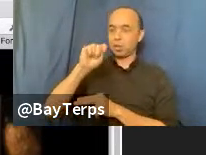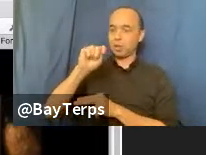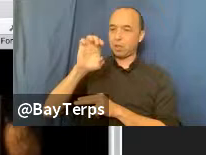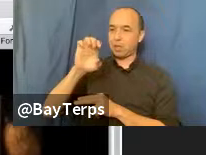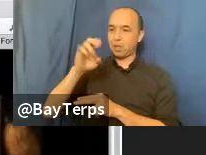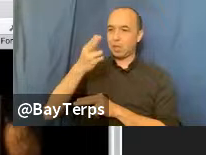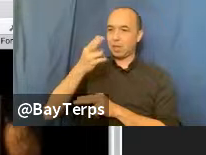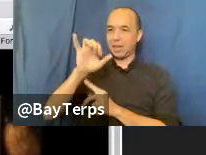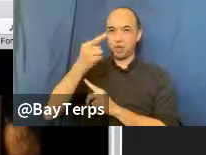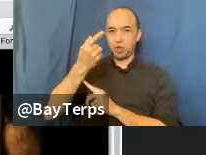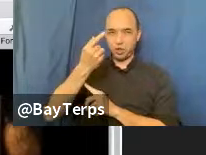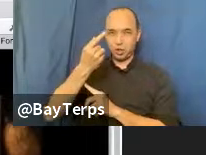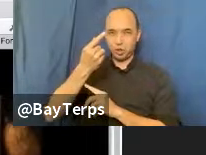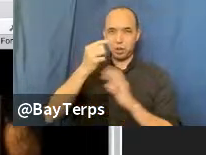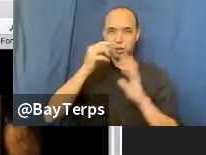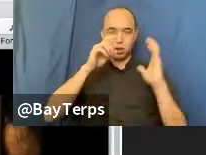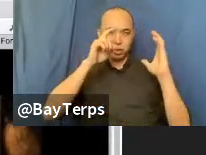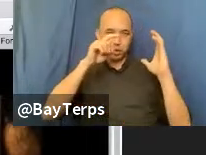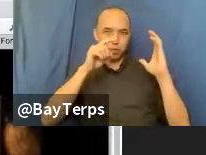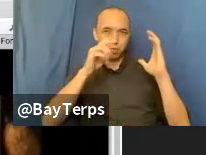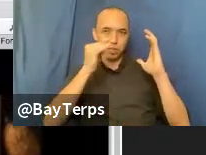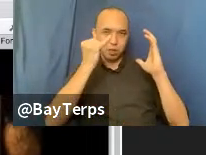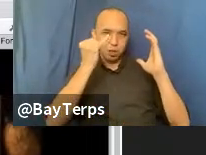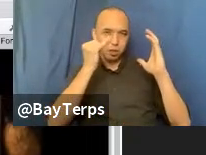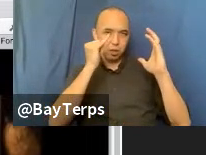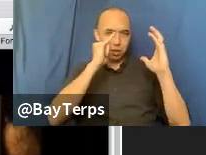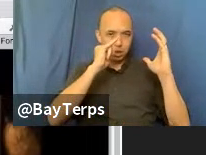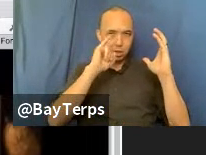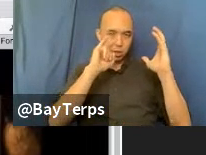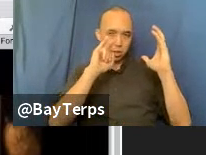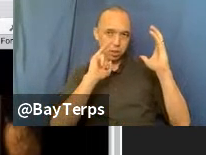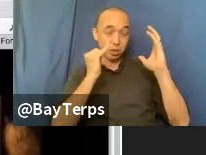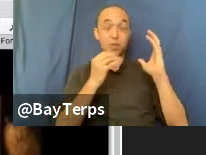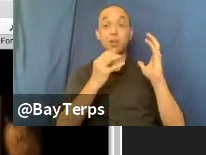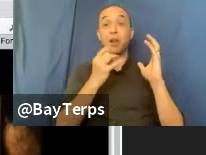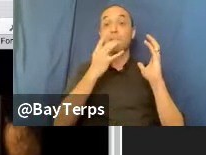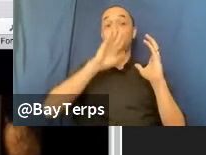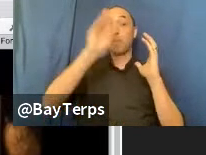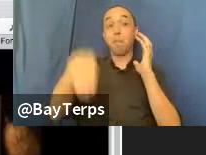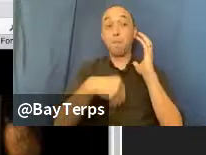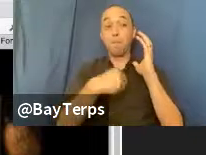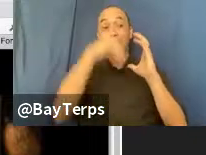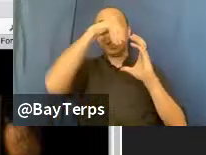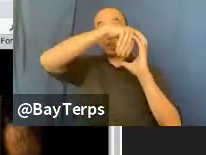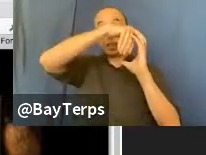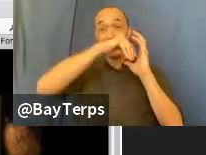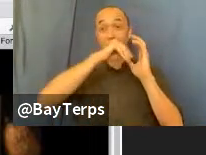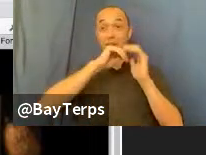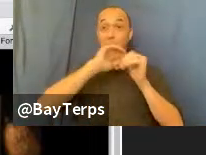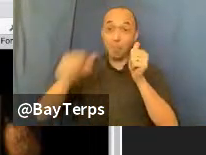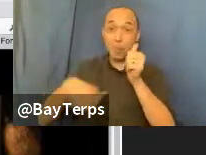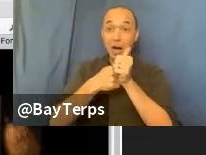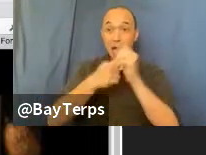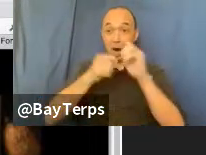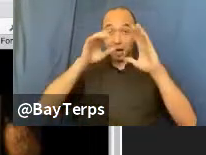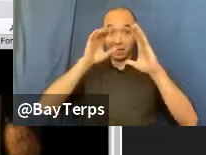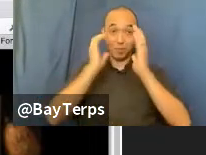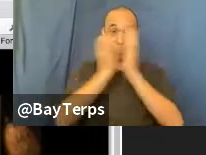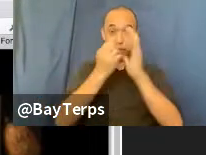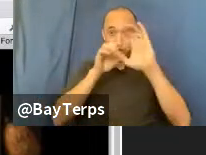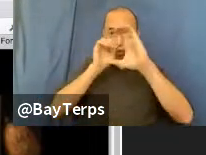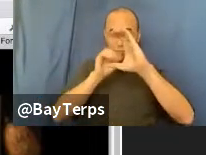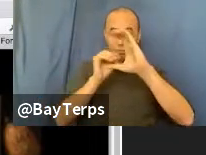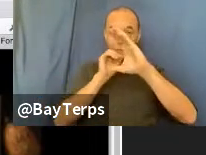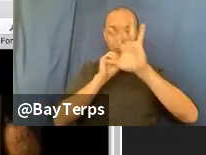the surface of the pumpkin gets illuminated when we put a really bright light inside. But our sculpted style, we use